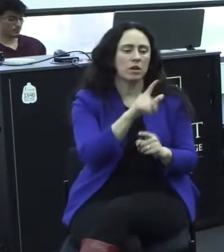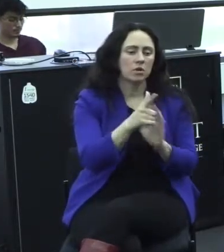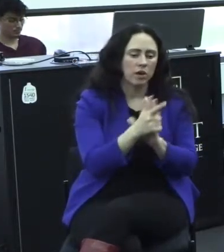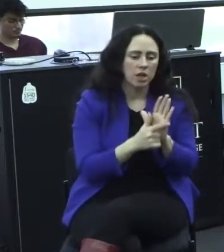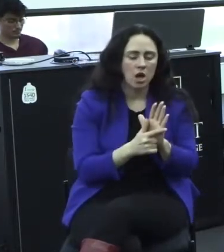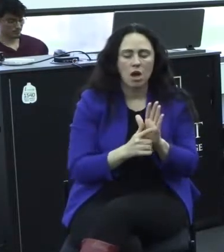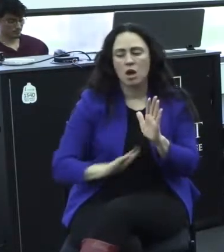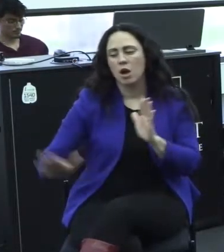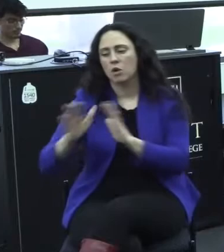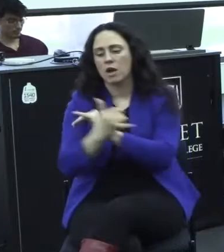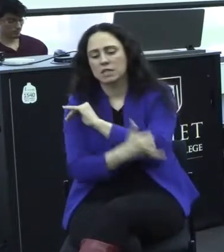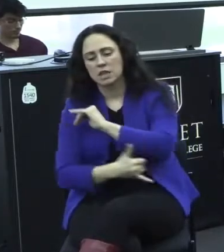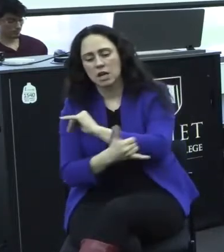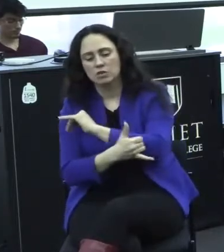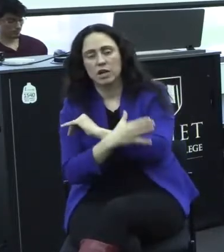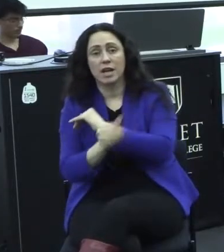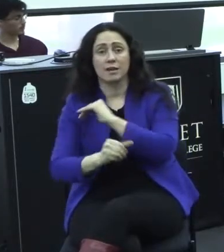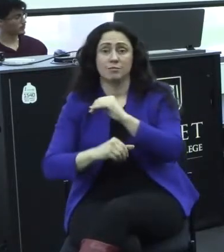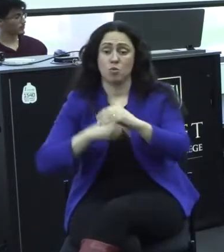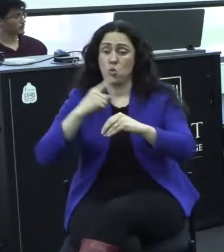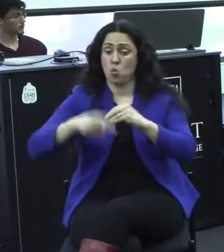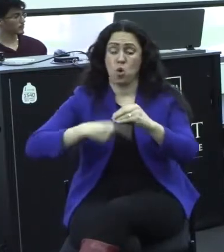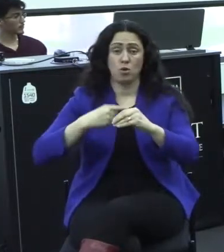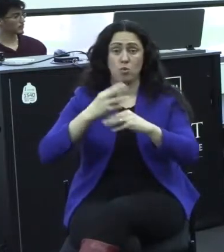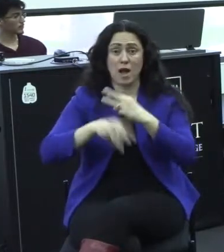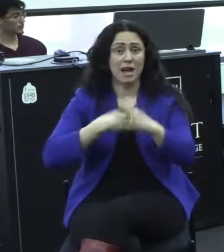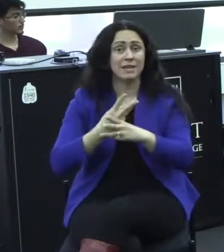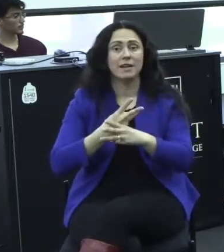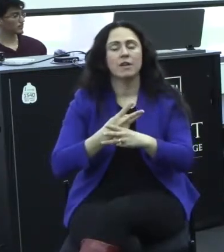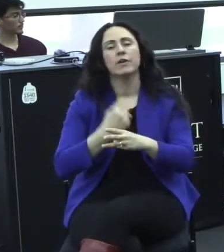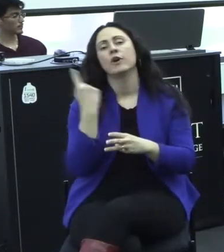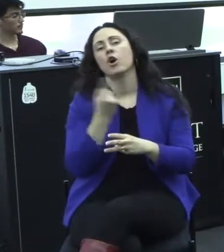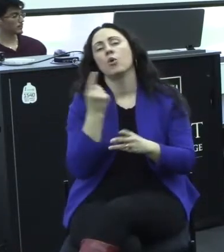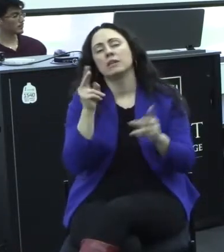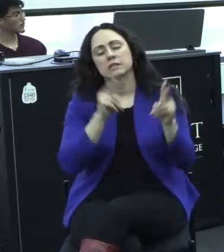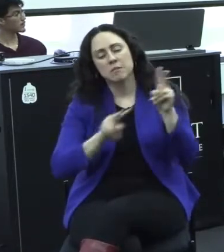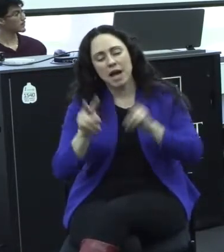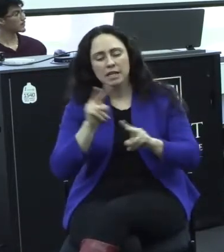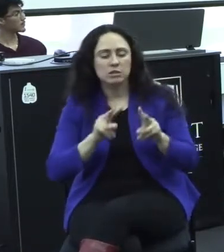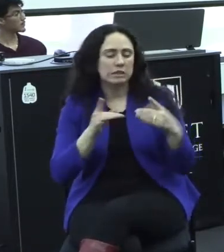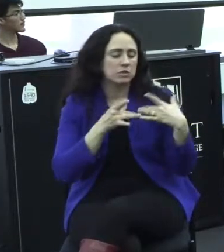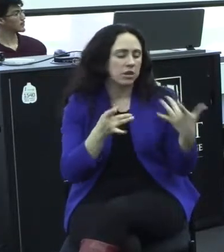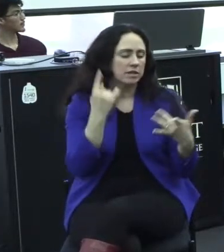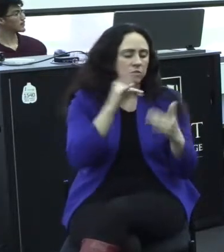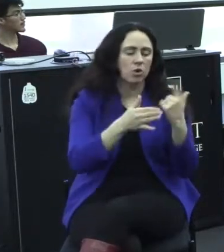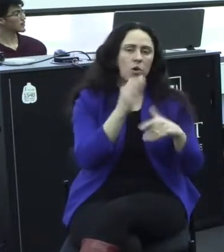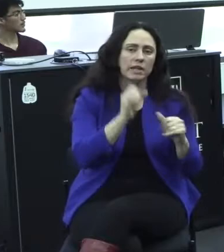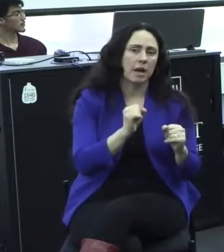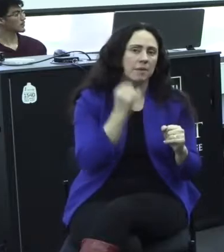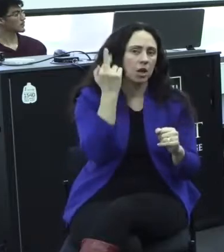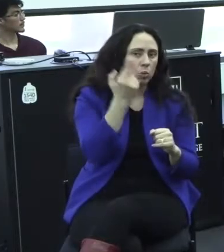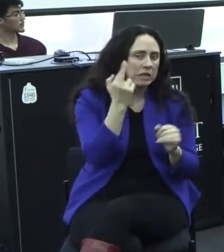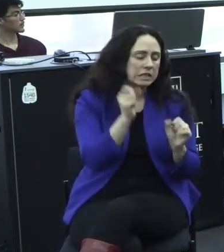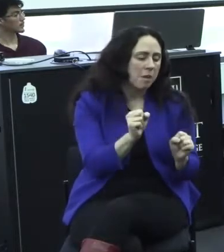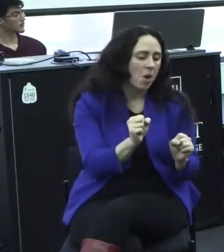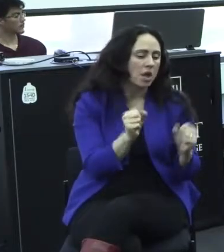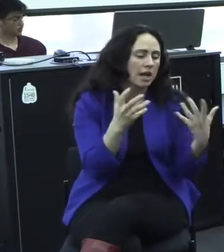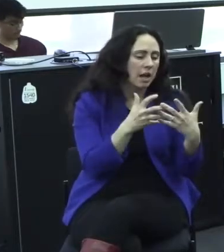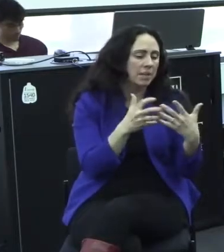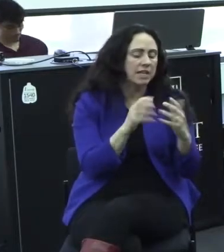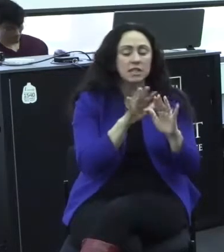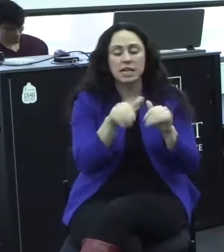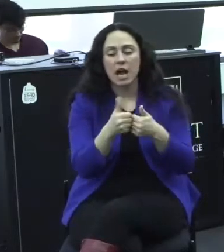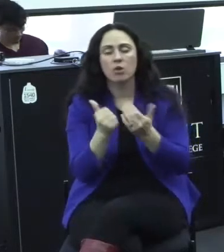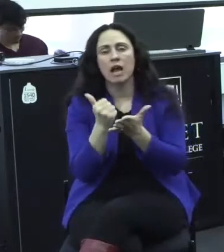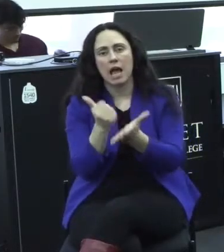the country, and worldwide. And so we're always monitoring trends for what can be a reasonable accommodation and to how to